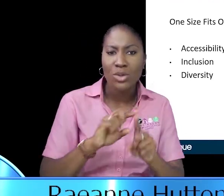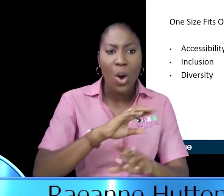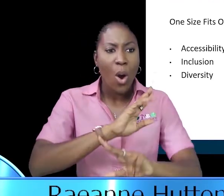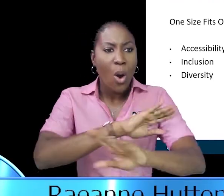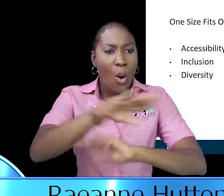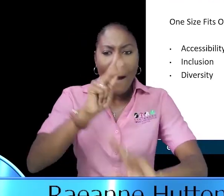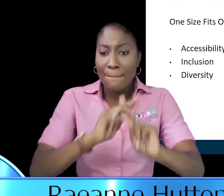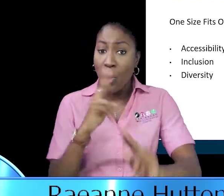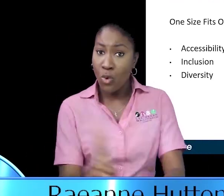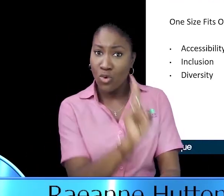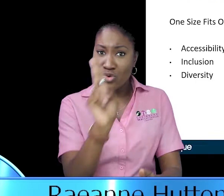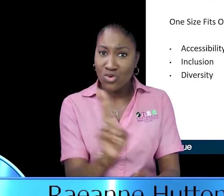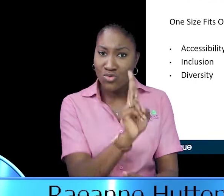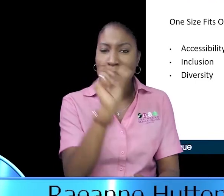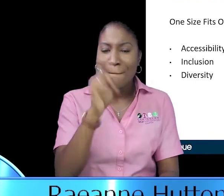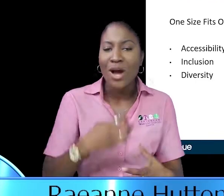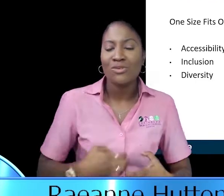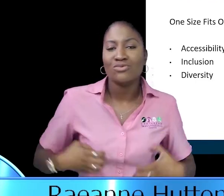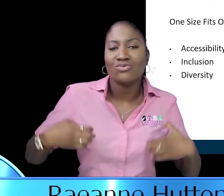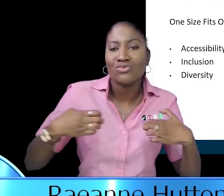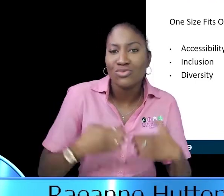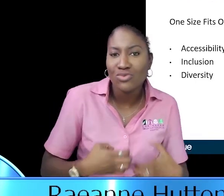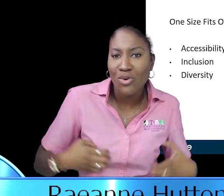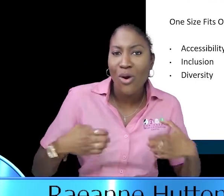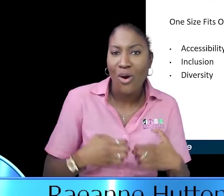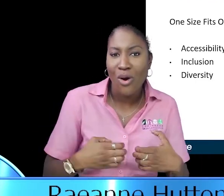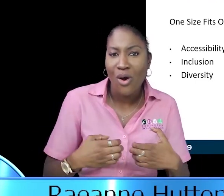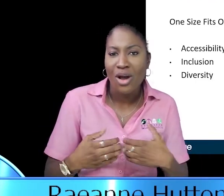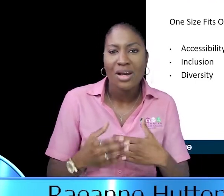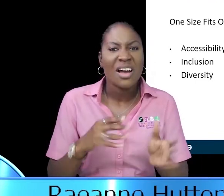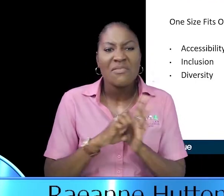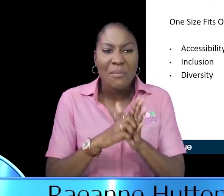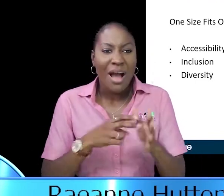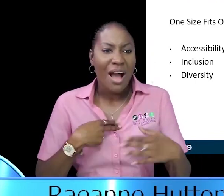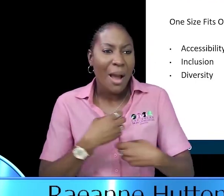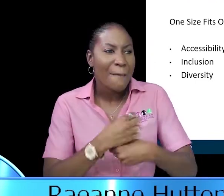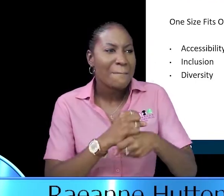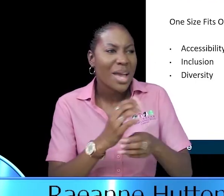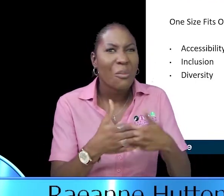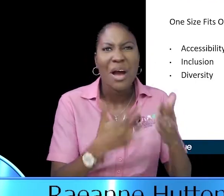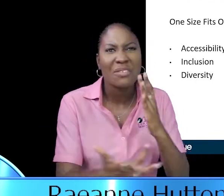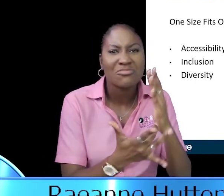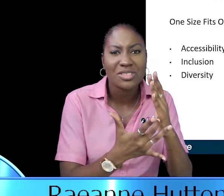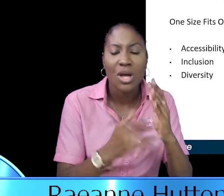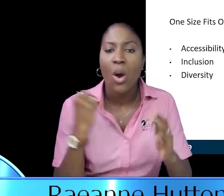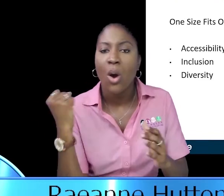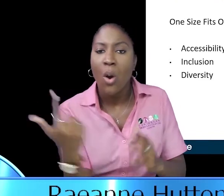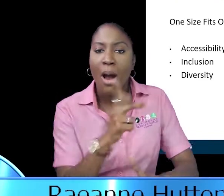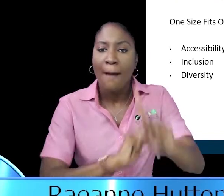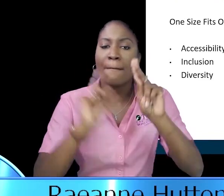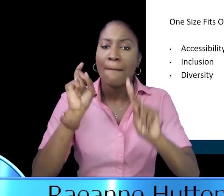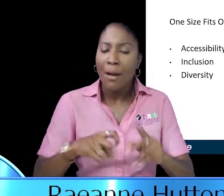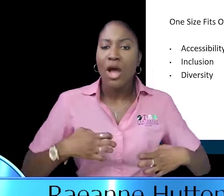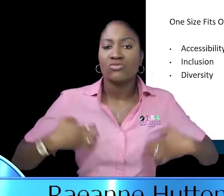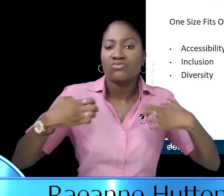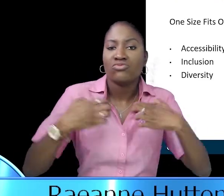experiences. So if you're using one of their products, you should actually enjoy use. And the same holds true for creating products for people